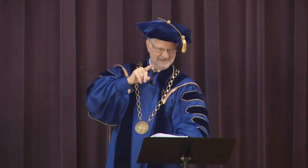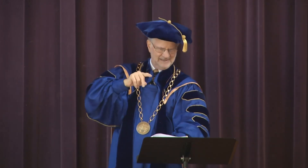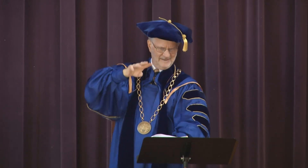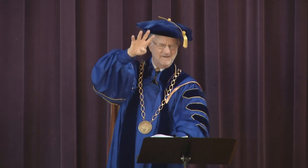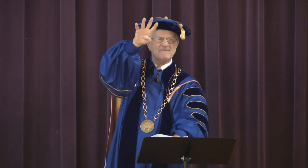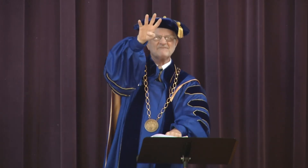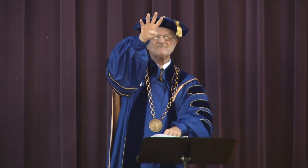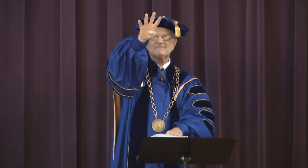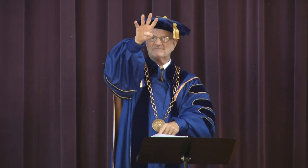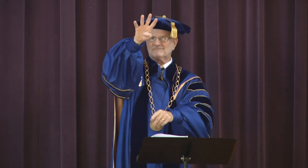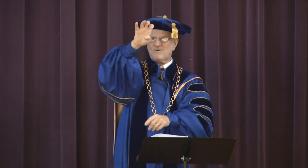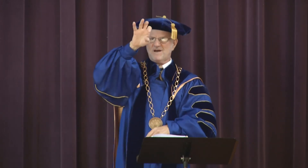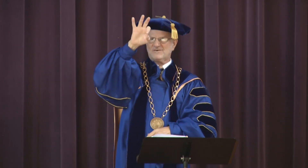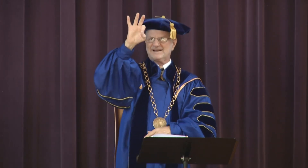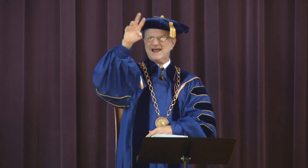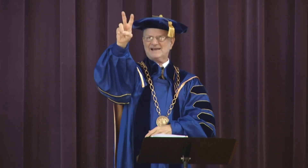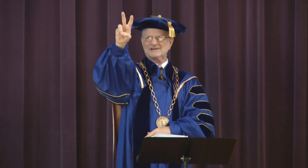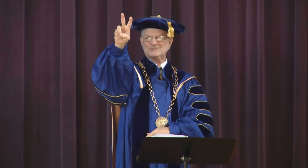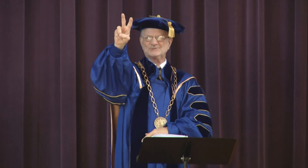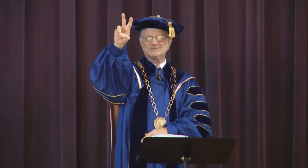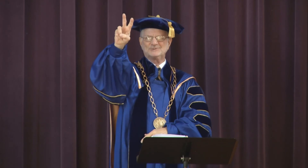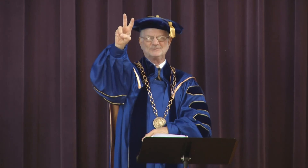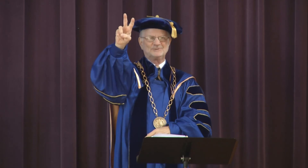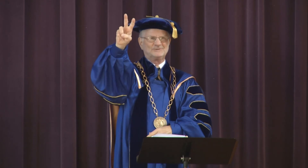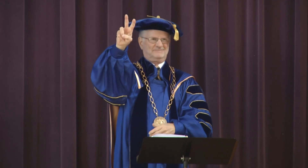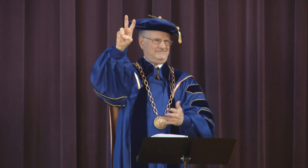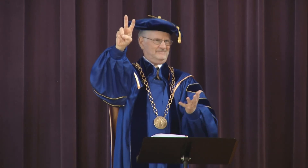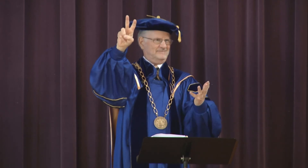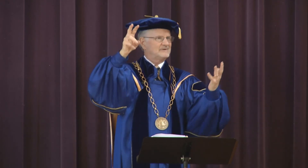500. The actual number, 492.